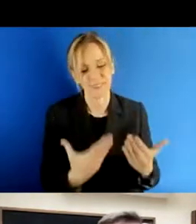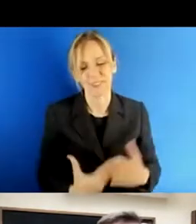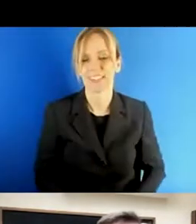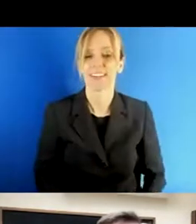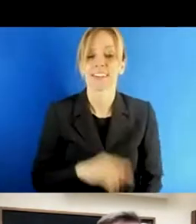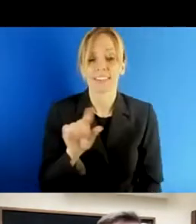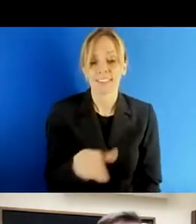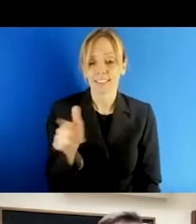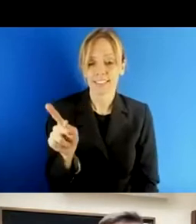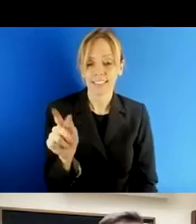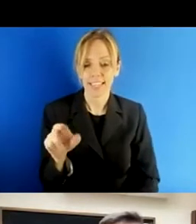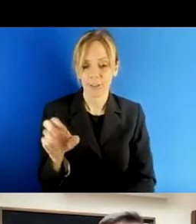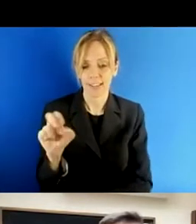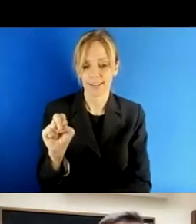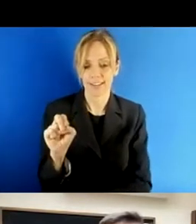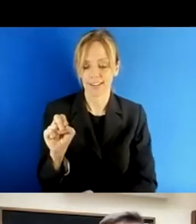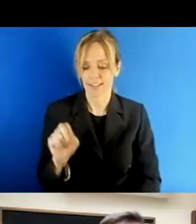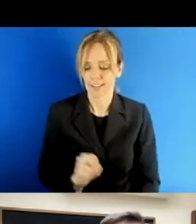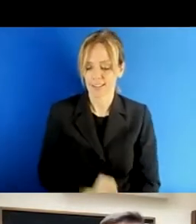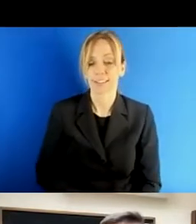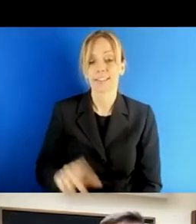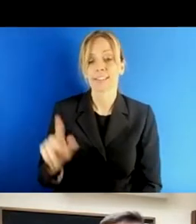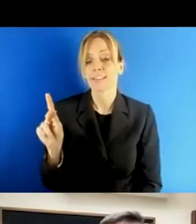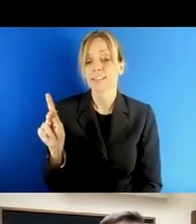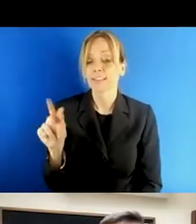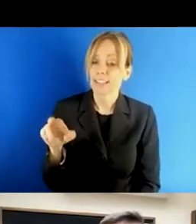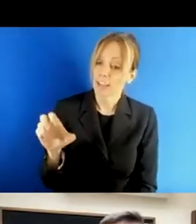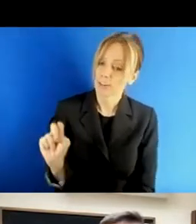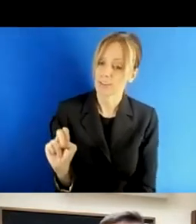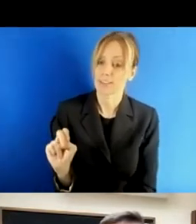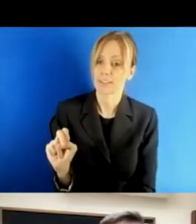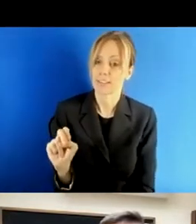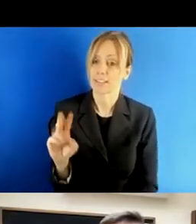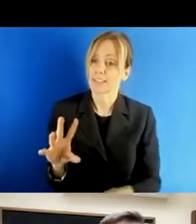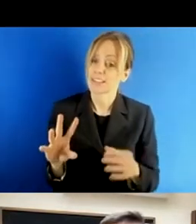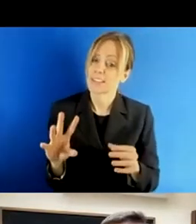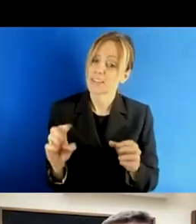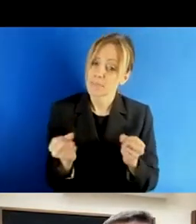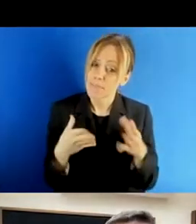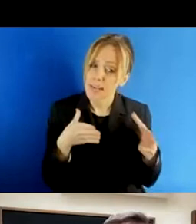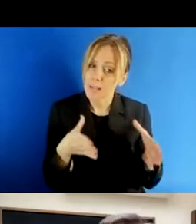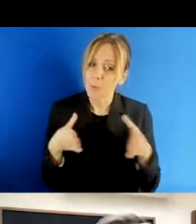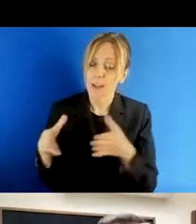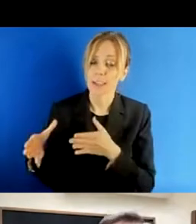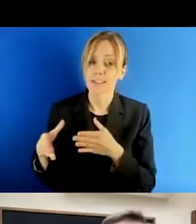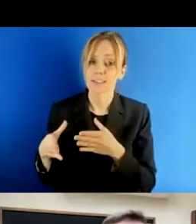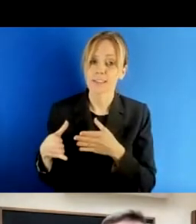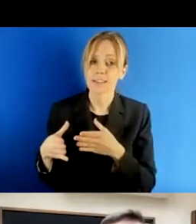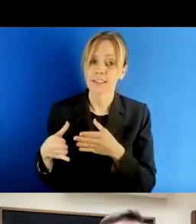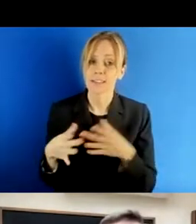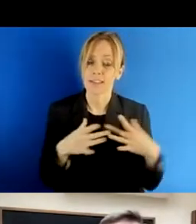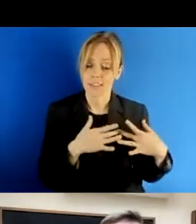to Karen. Karen, in many ways, the heart of the disability rights and independent living